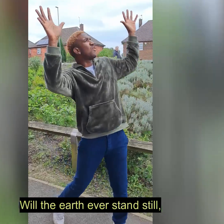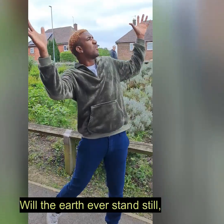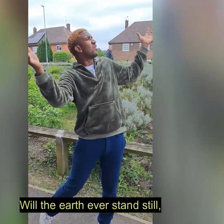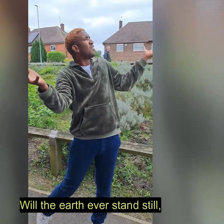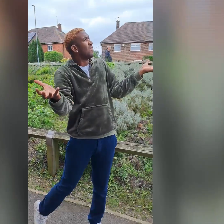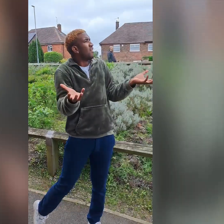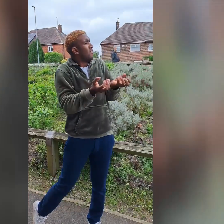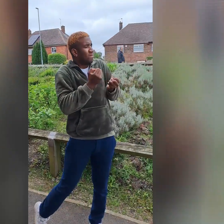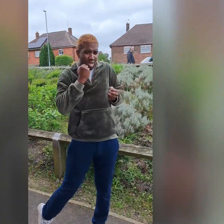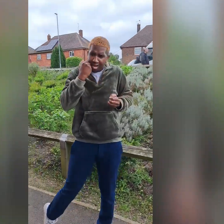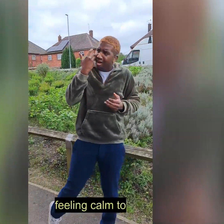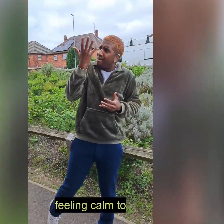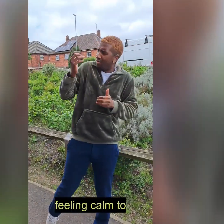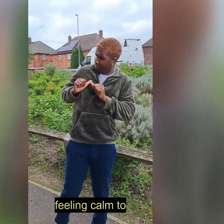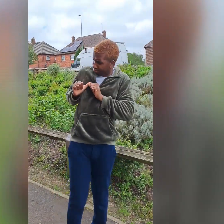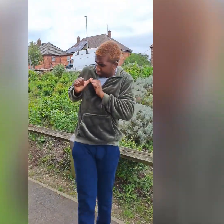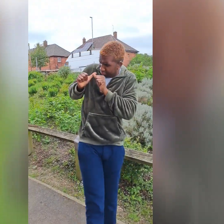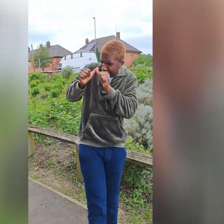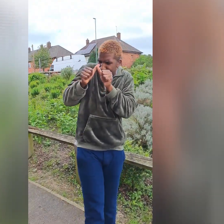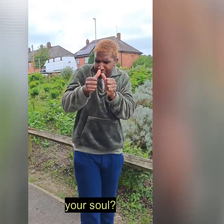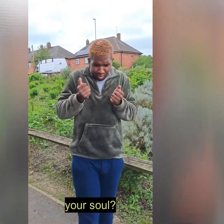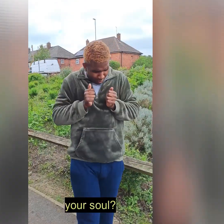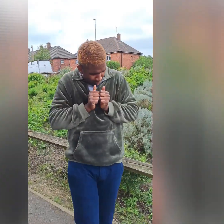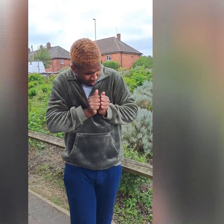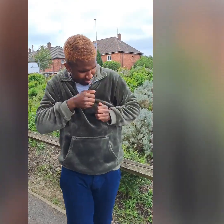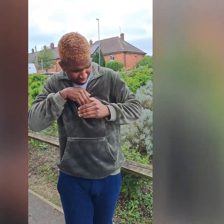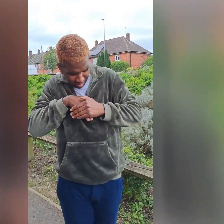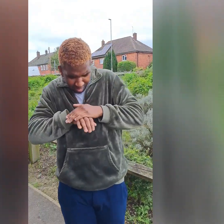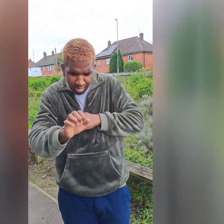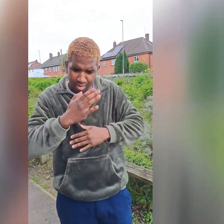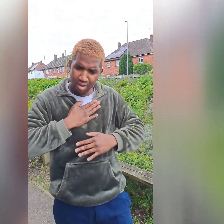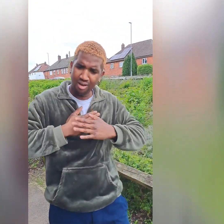ever stand still, bringing calm to your soul?